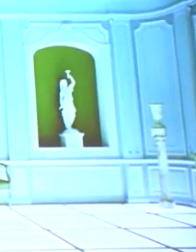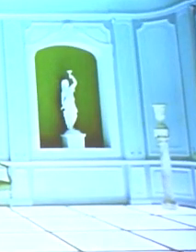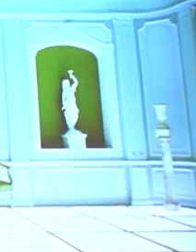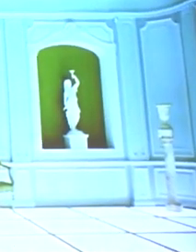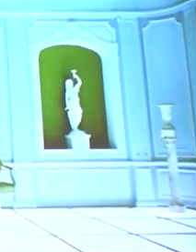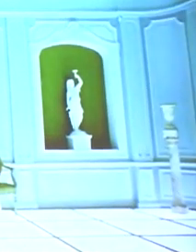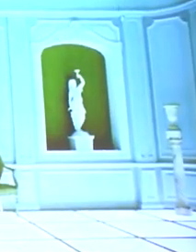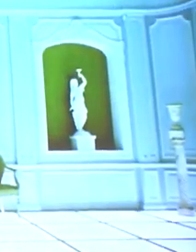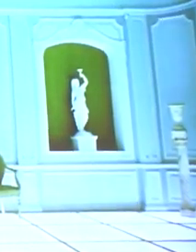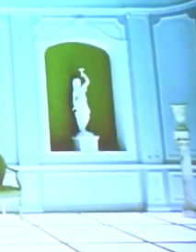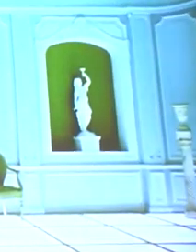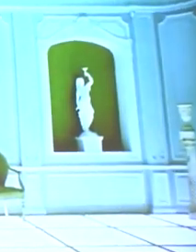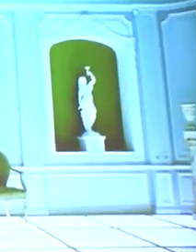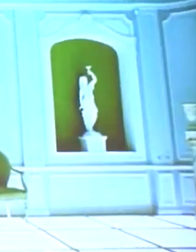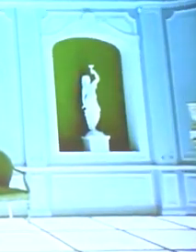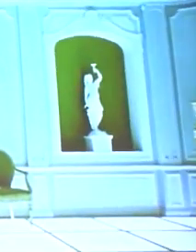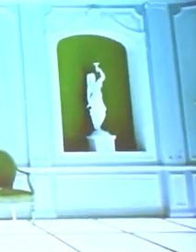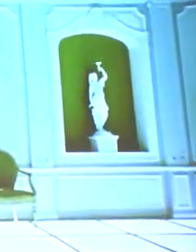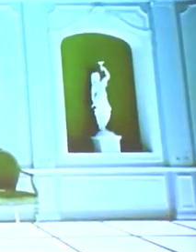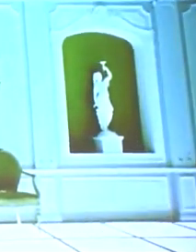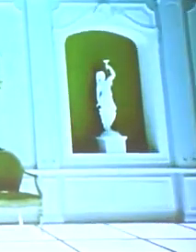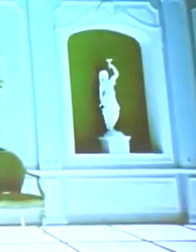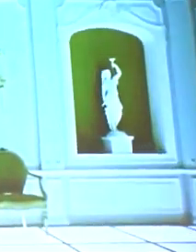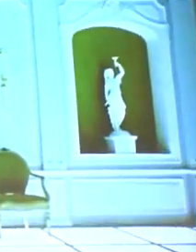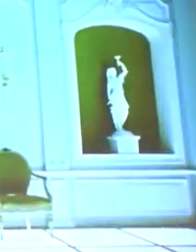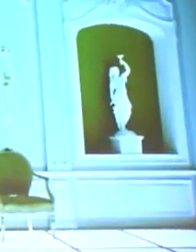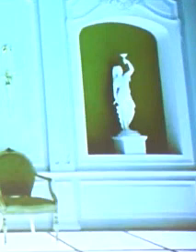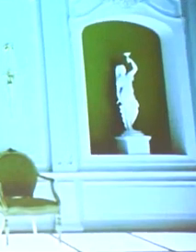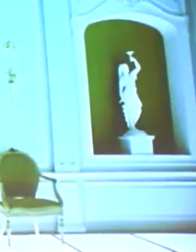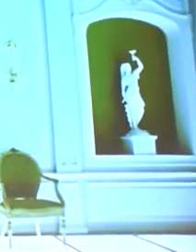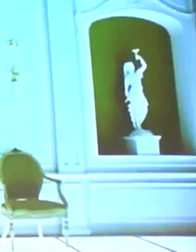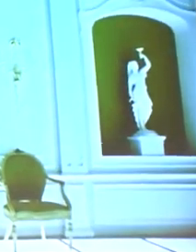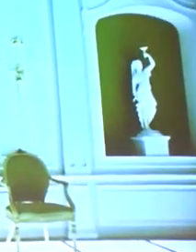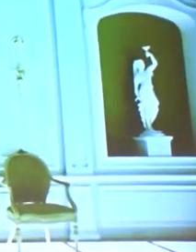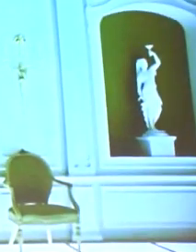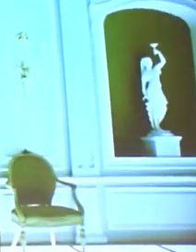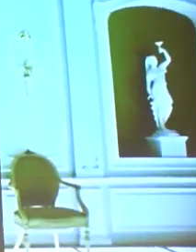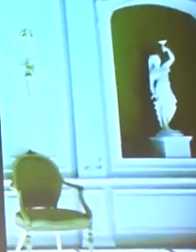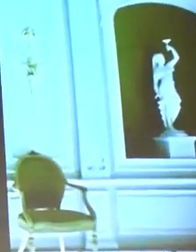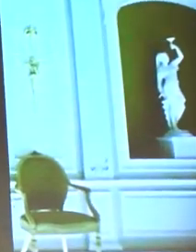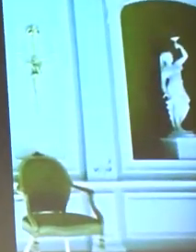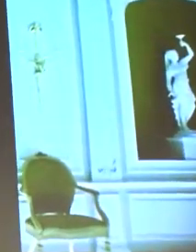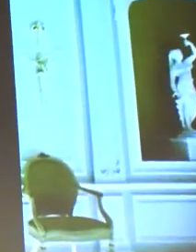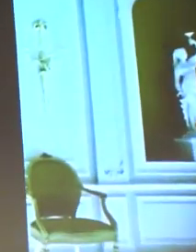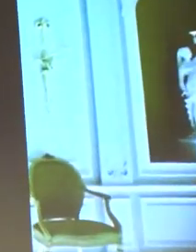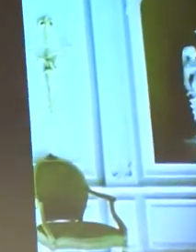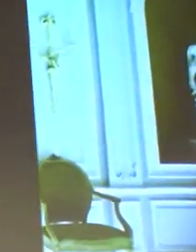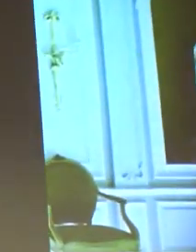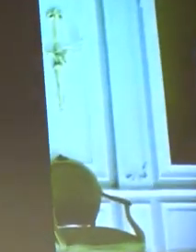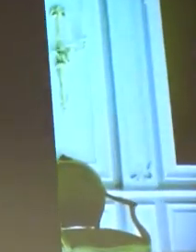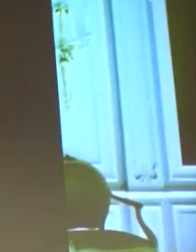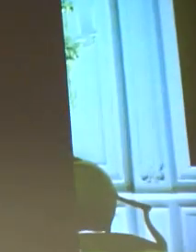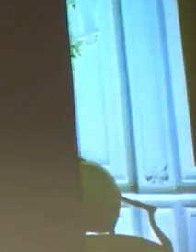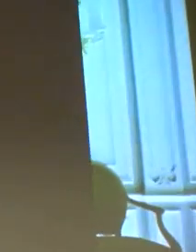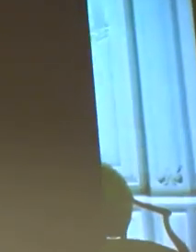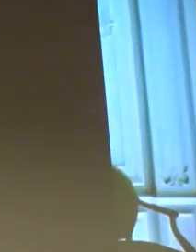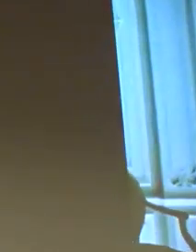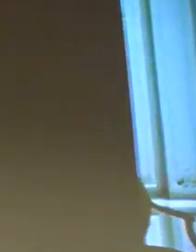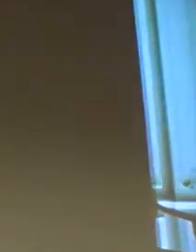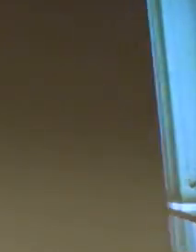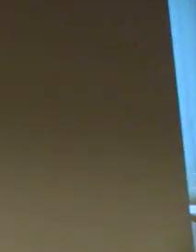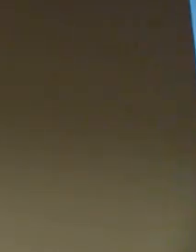And this is where we get the most clear reference to Nietzsche and Thus Spake Zarathustra. This is from Richard